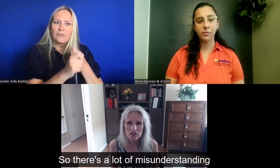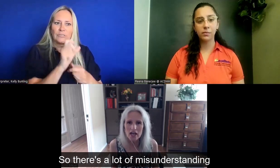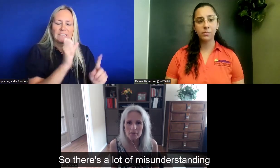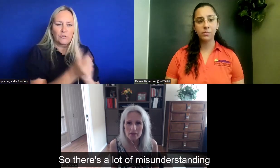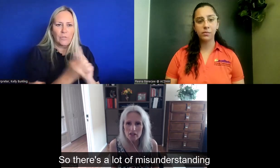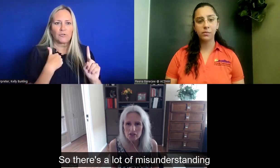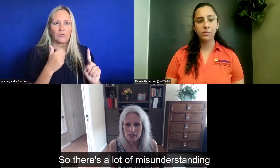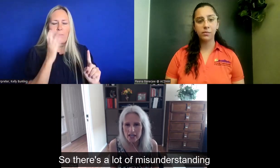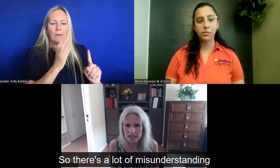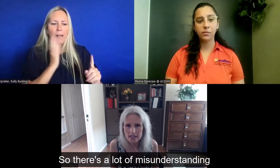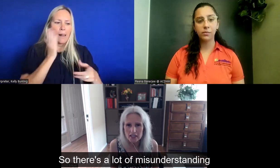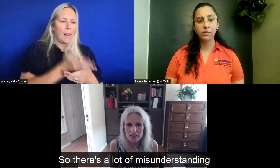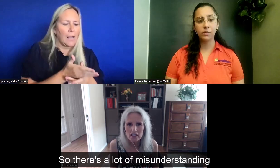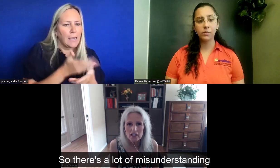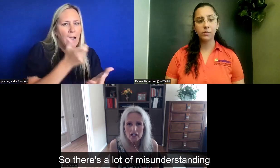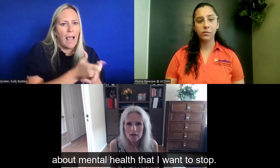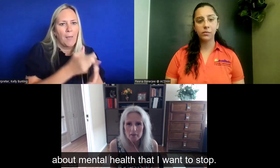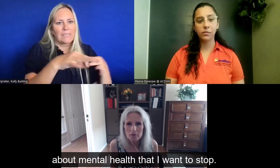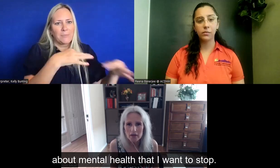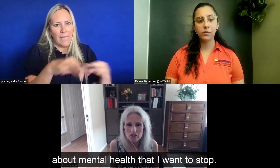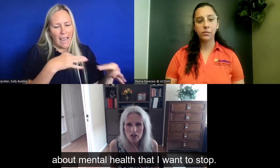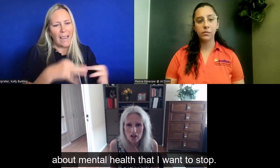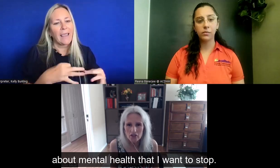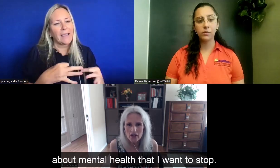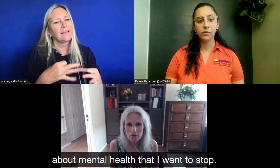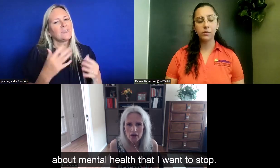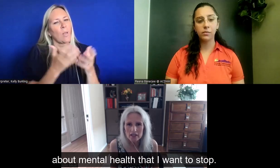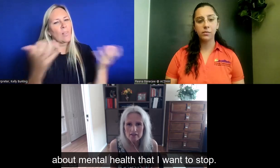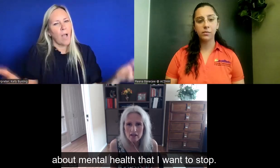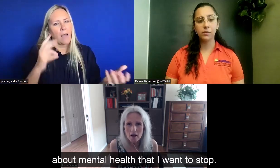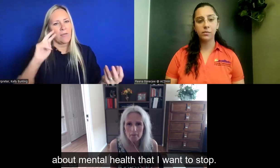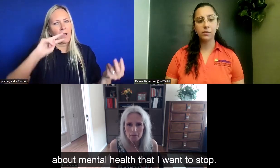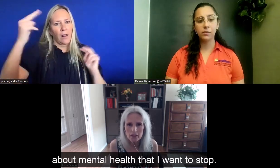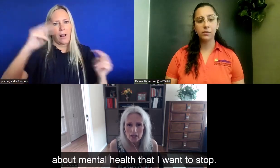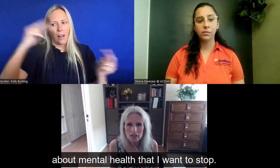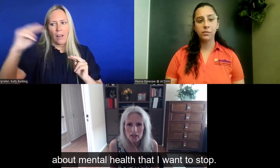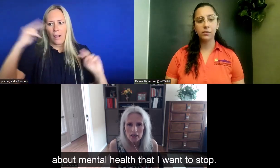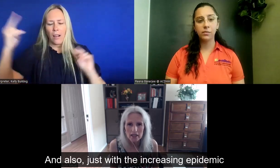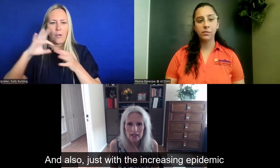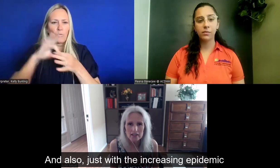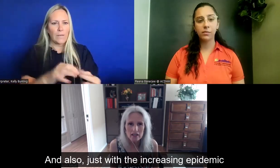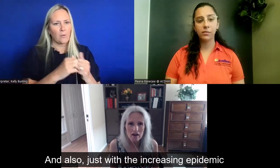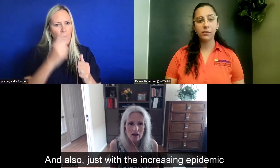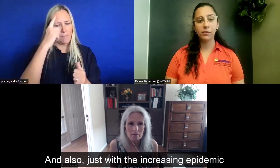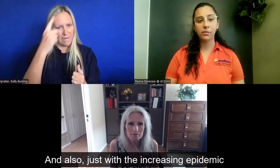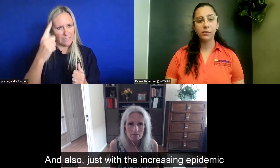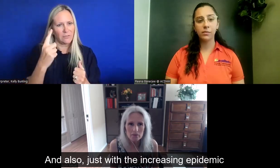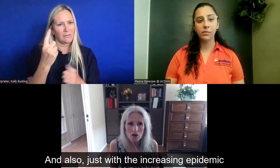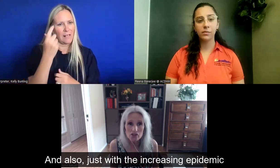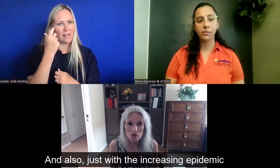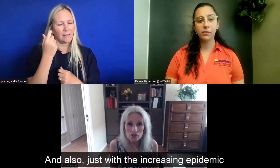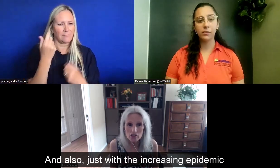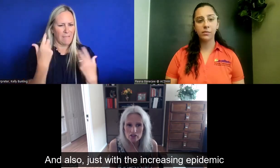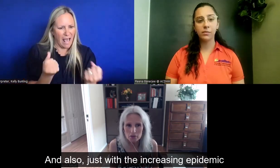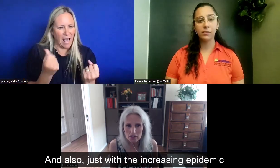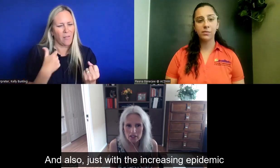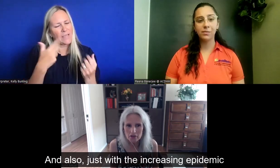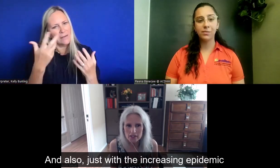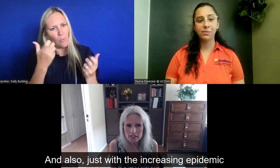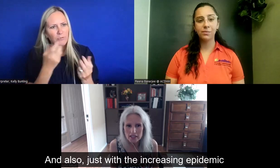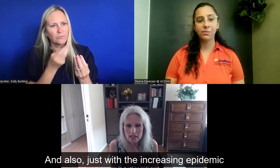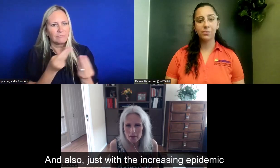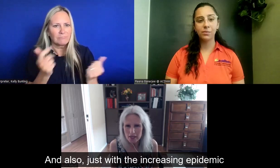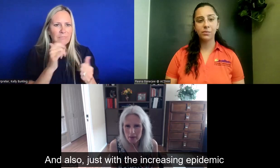So there's a lot of misunderstanding about mental health that I want to stop. And also, just with